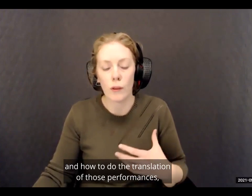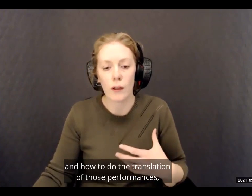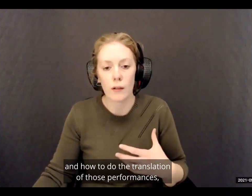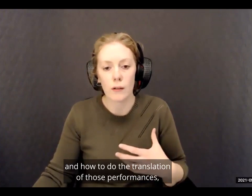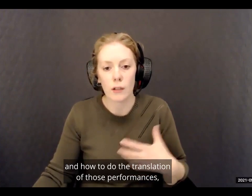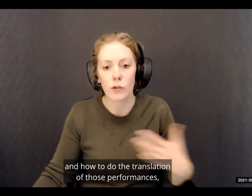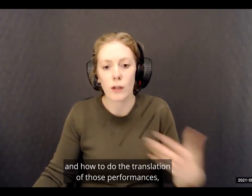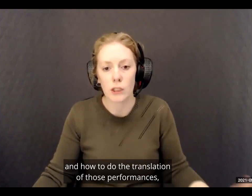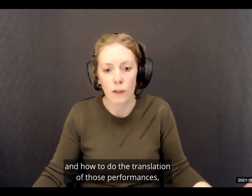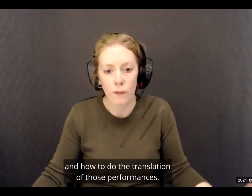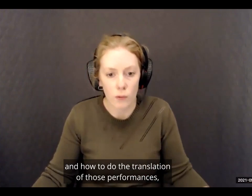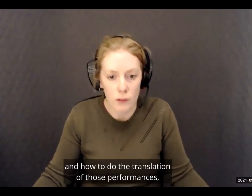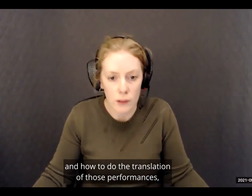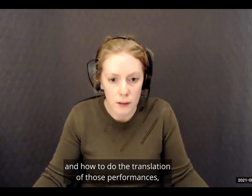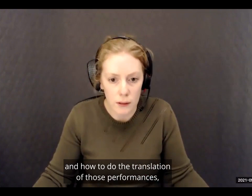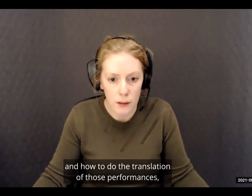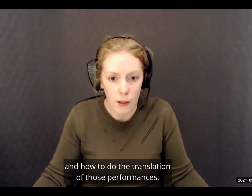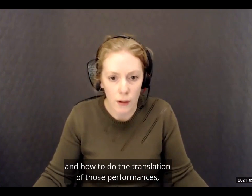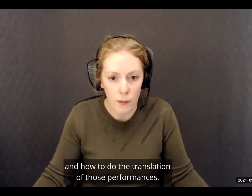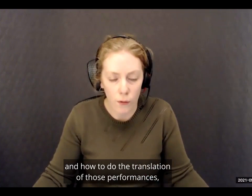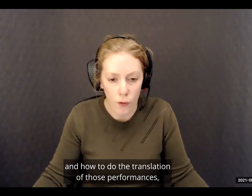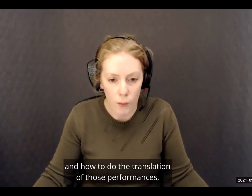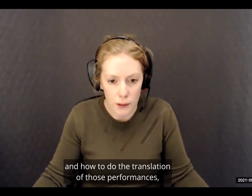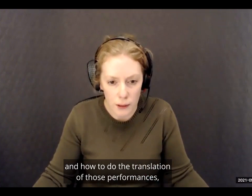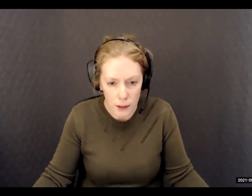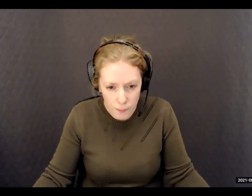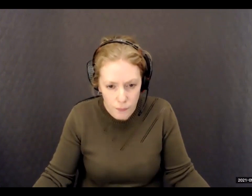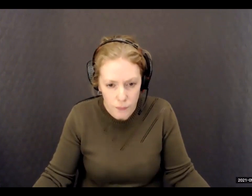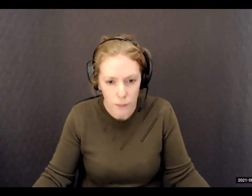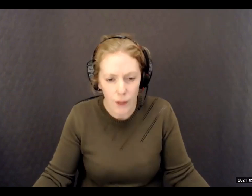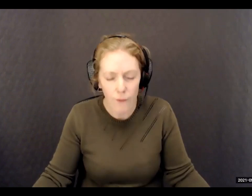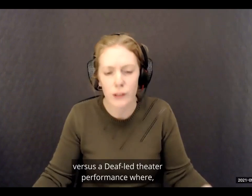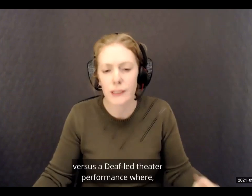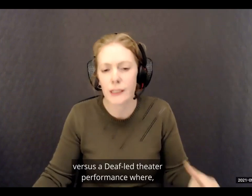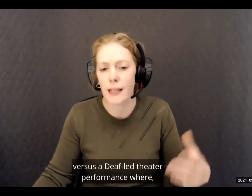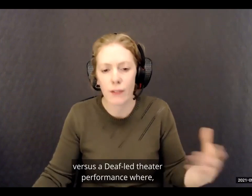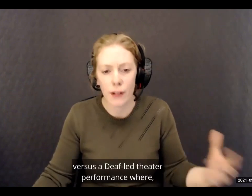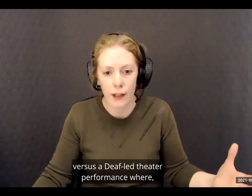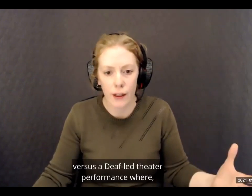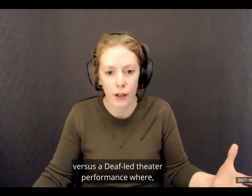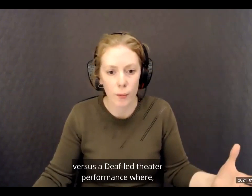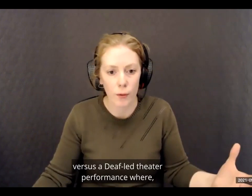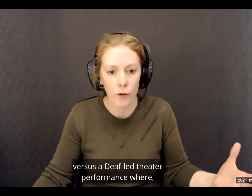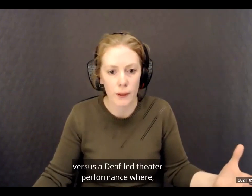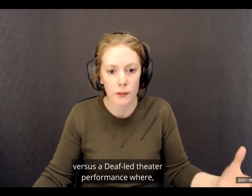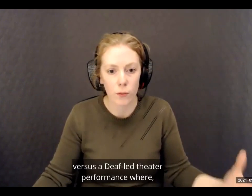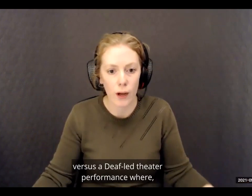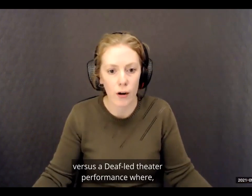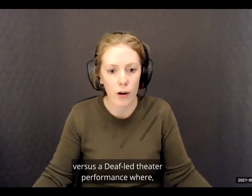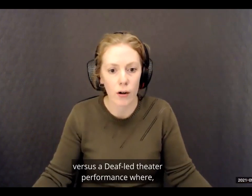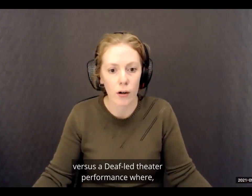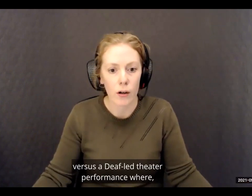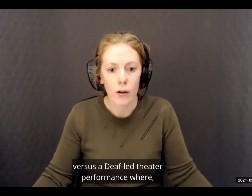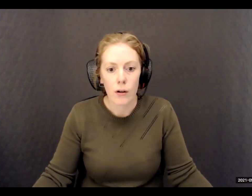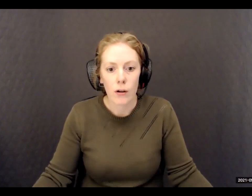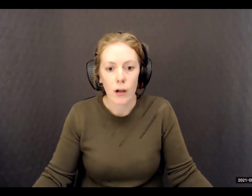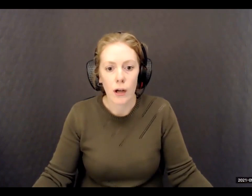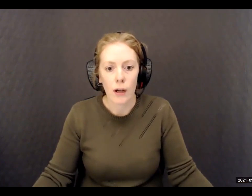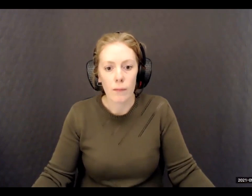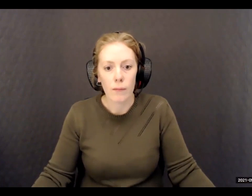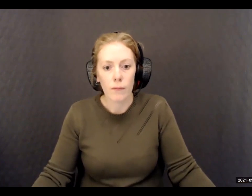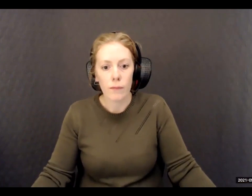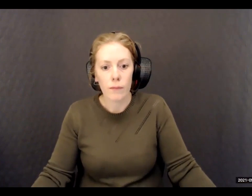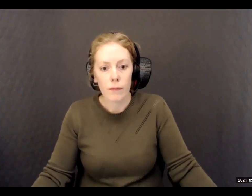do the translation of those performances. Versus a deaf-led theater performance where,